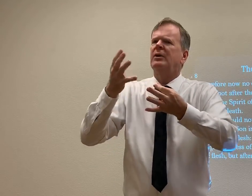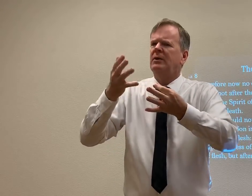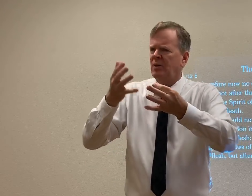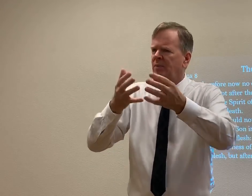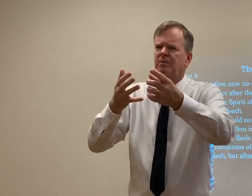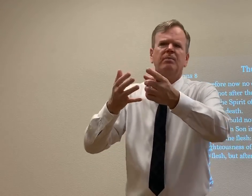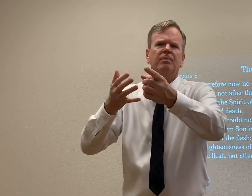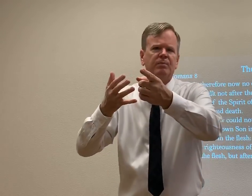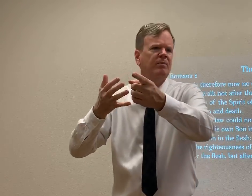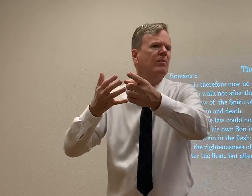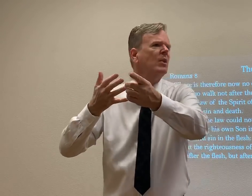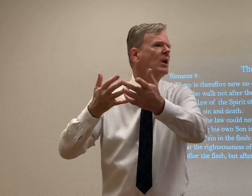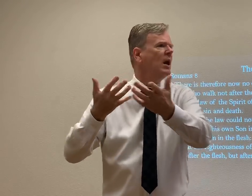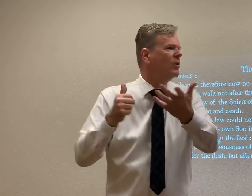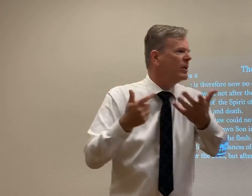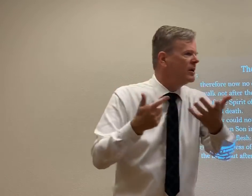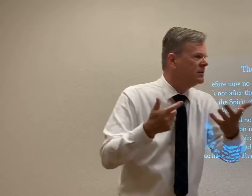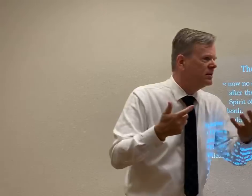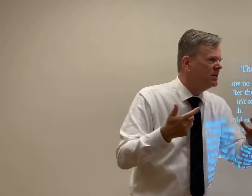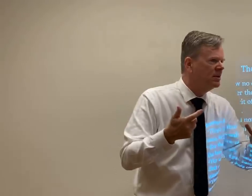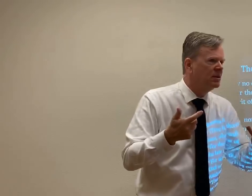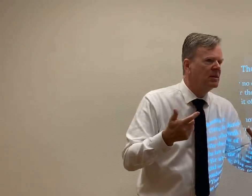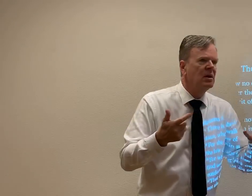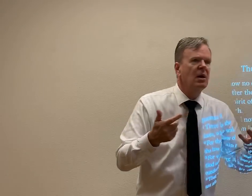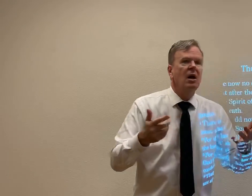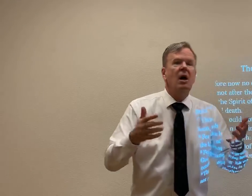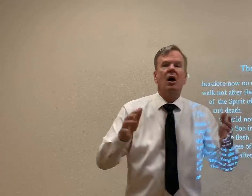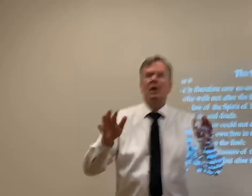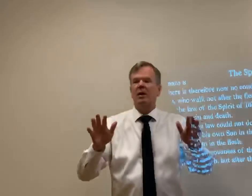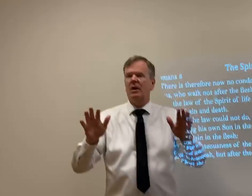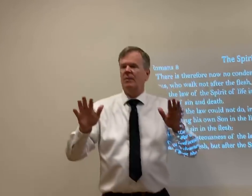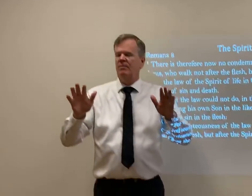The Holy Spirit? What else?